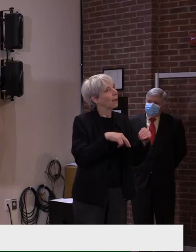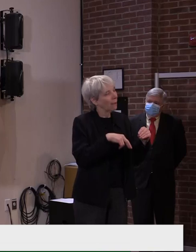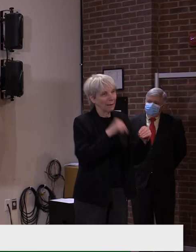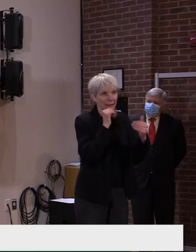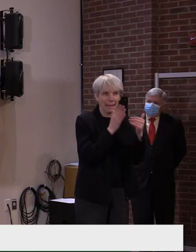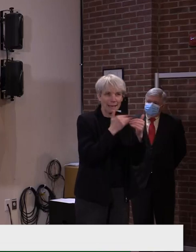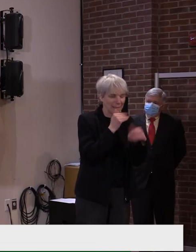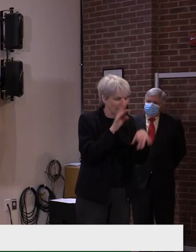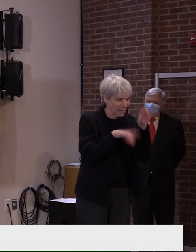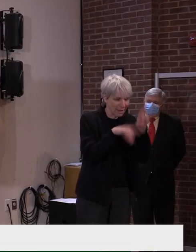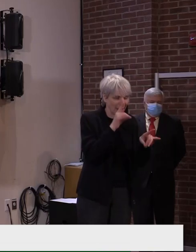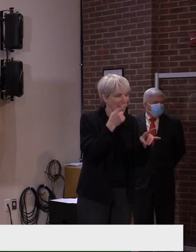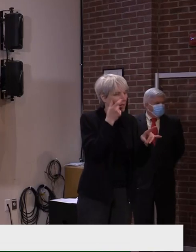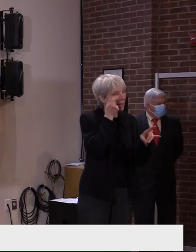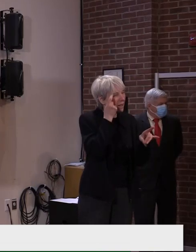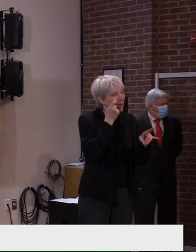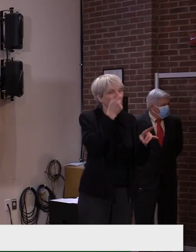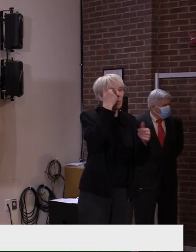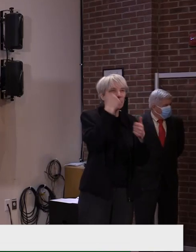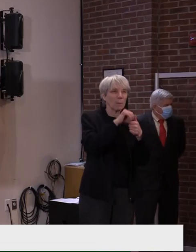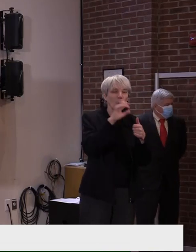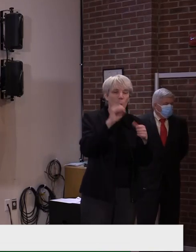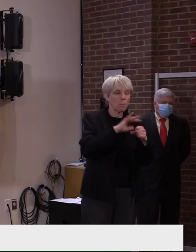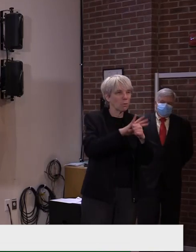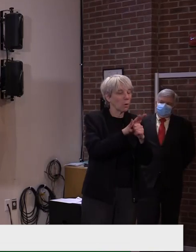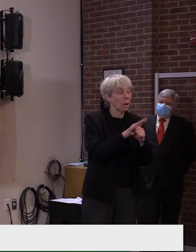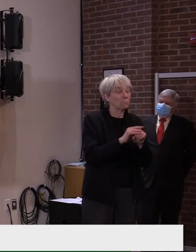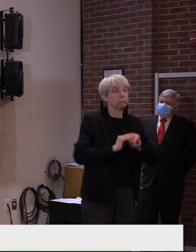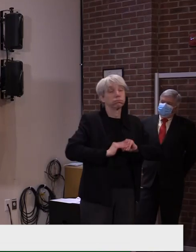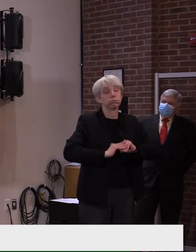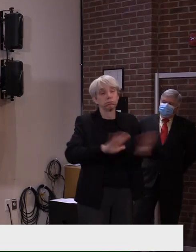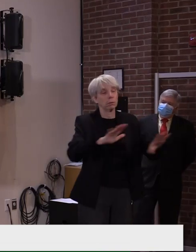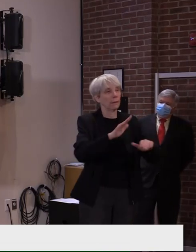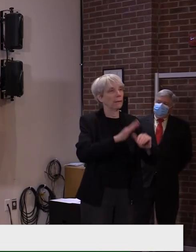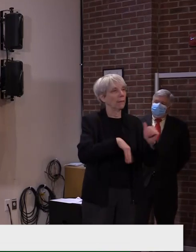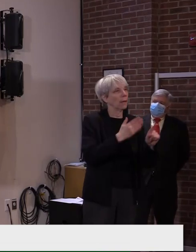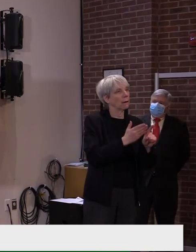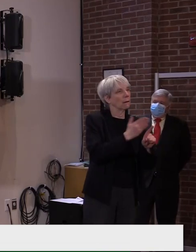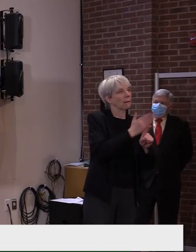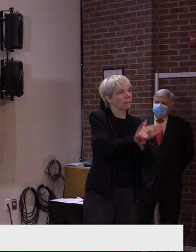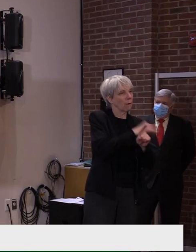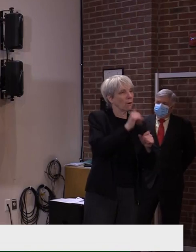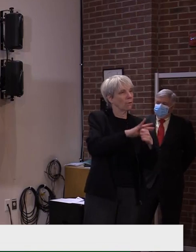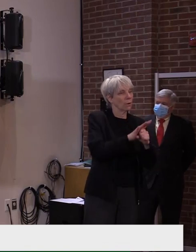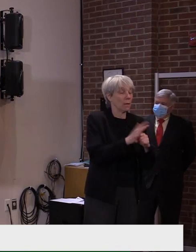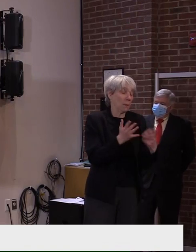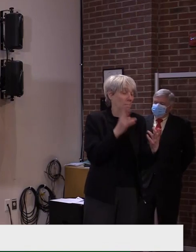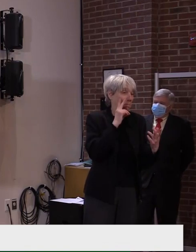analysis because of Omicron increasing, but we'll do our best.